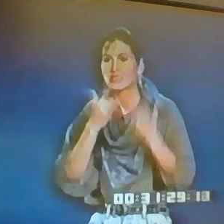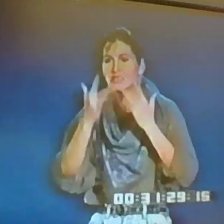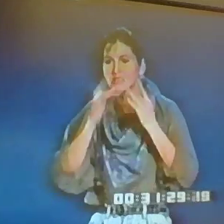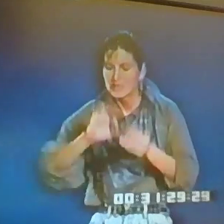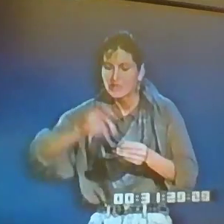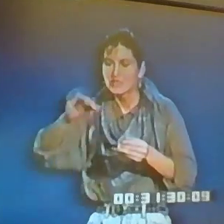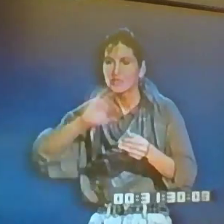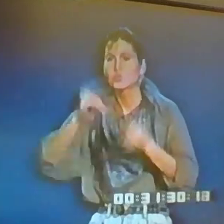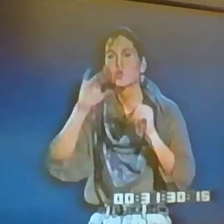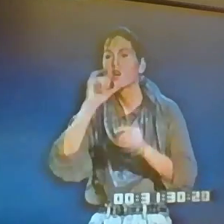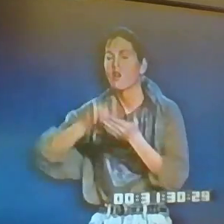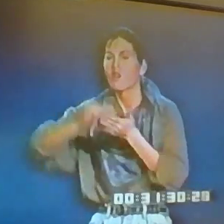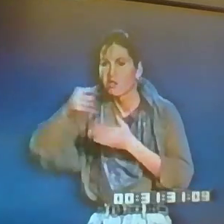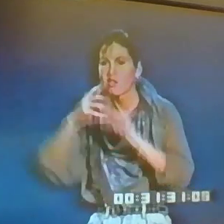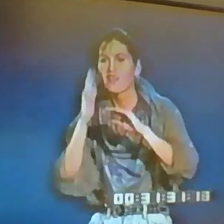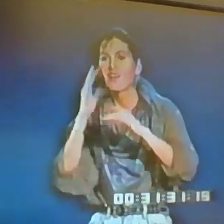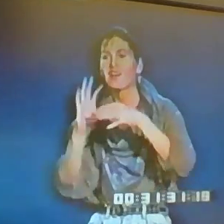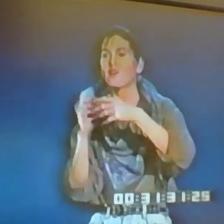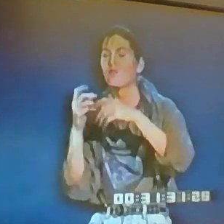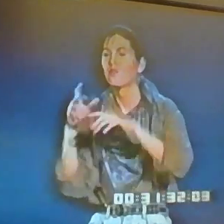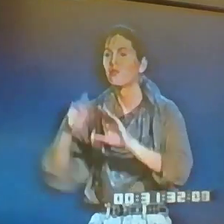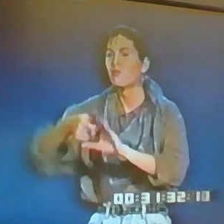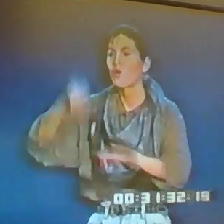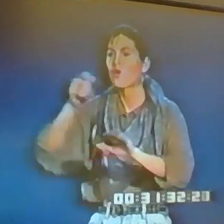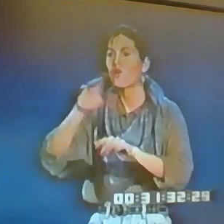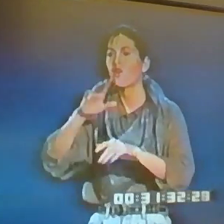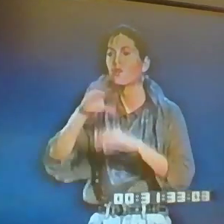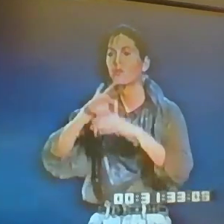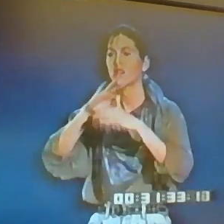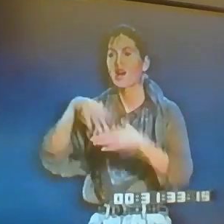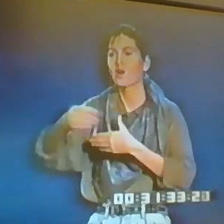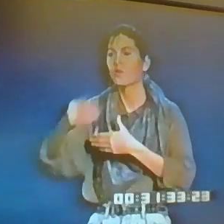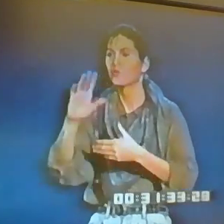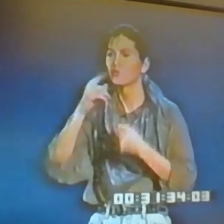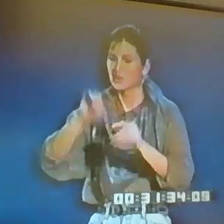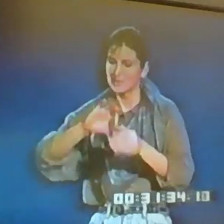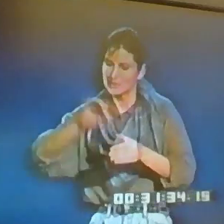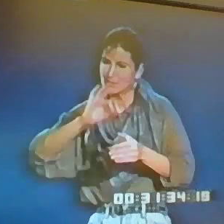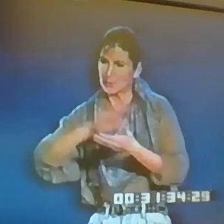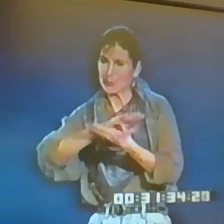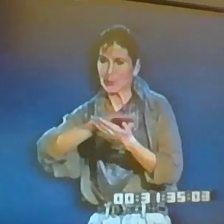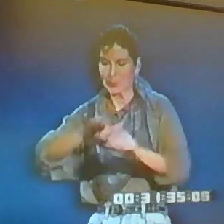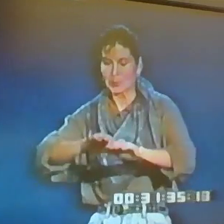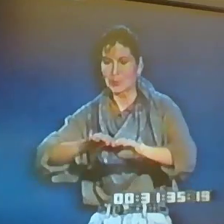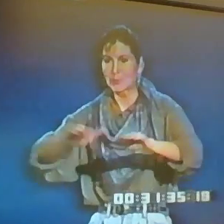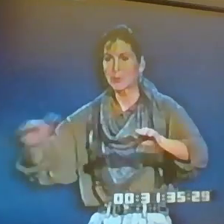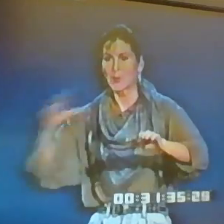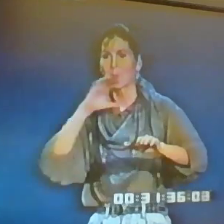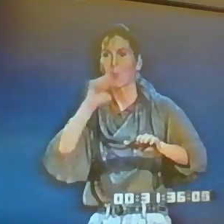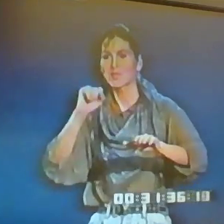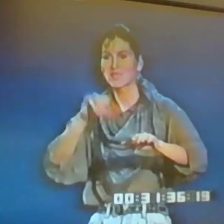Season the inside of it, and then once that's seasoned how you think will taste